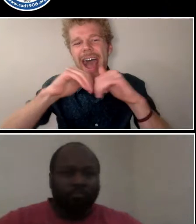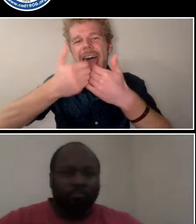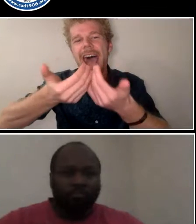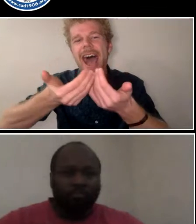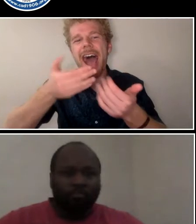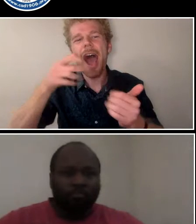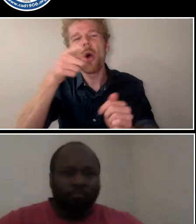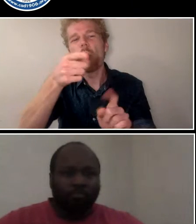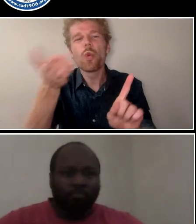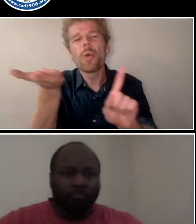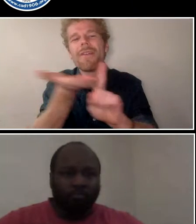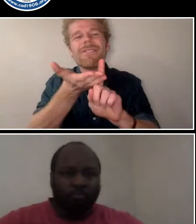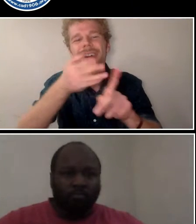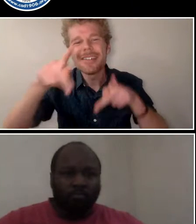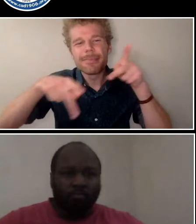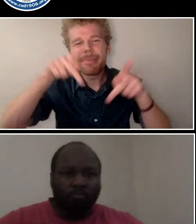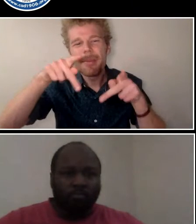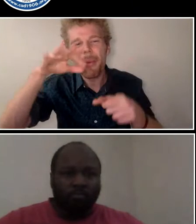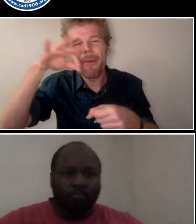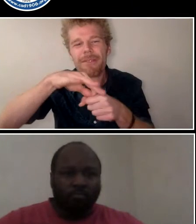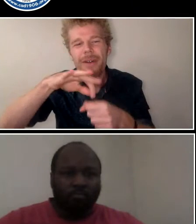What was that?